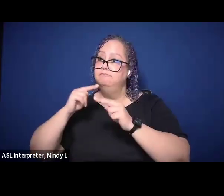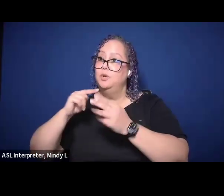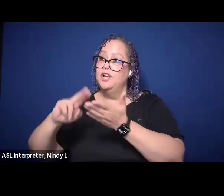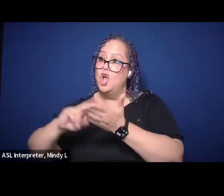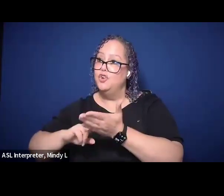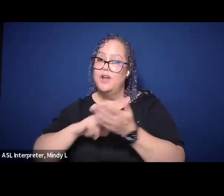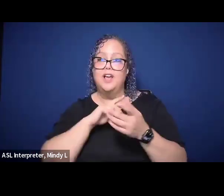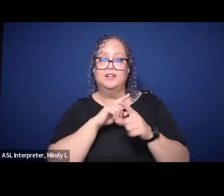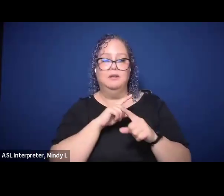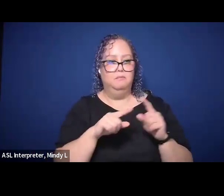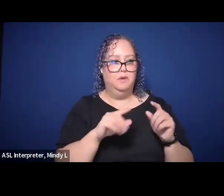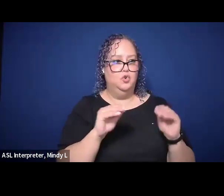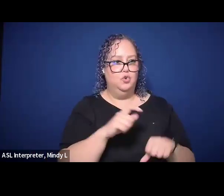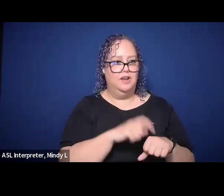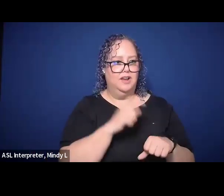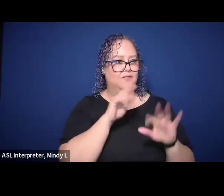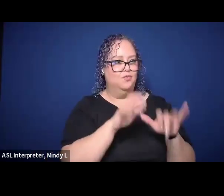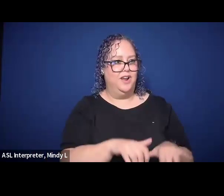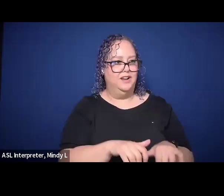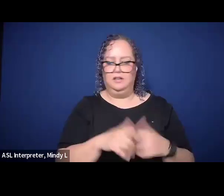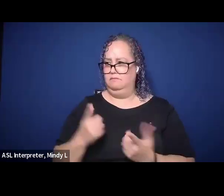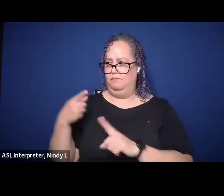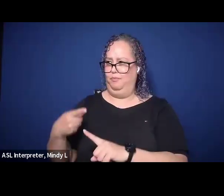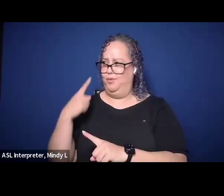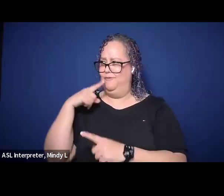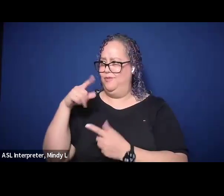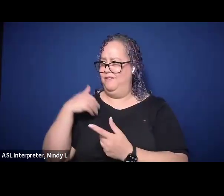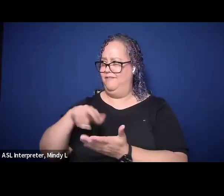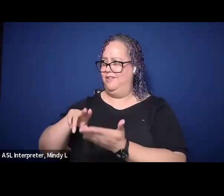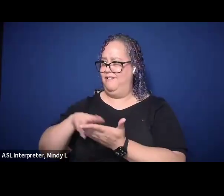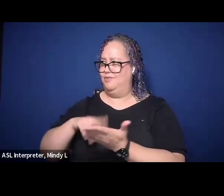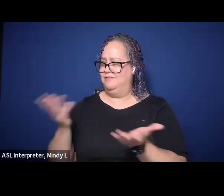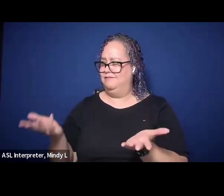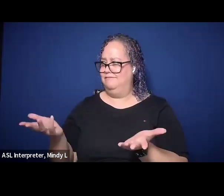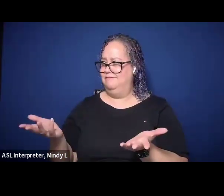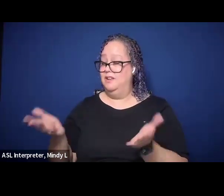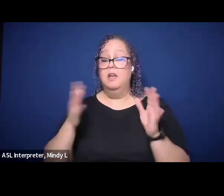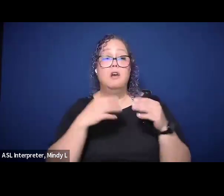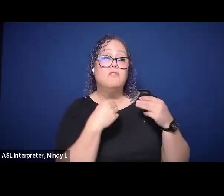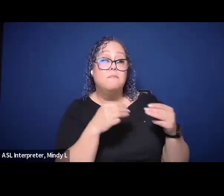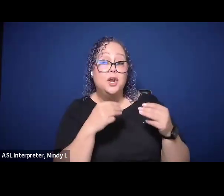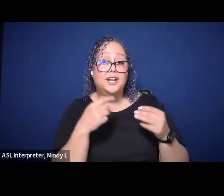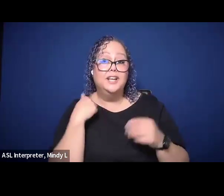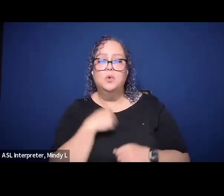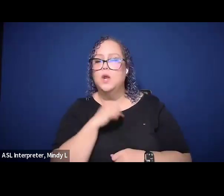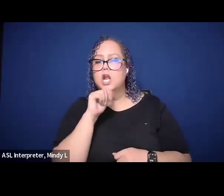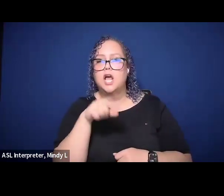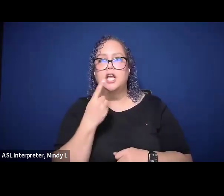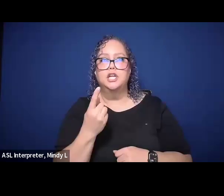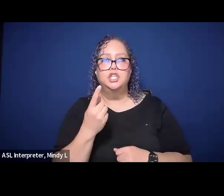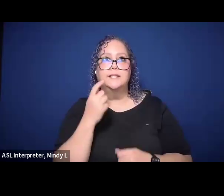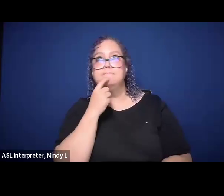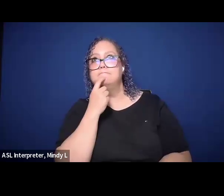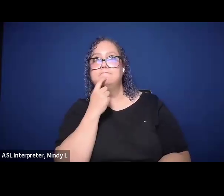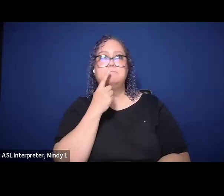And then when it comes to marketing, we're not just throwing spaghetti at the wall and seeing what sticks. Because when our